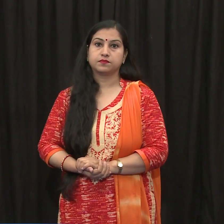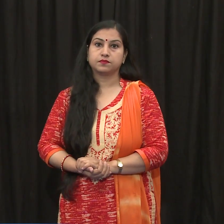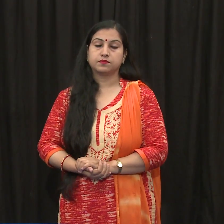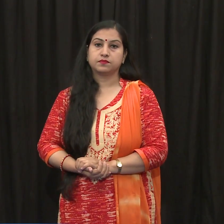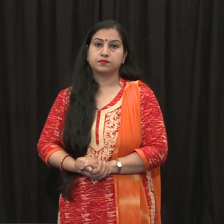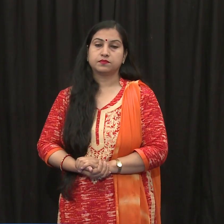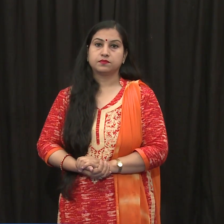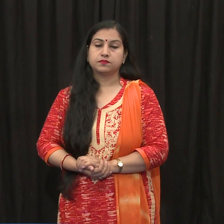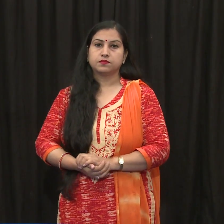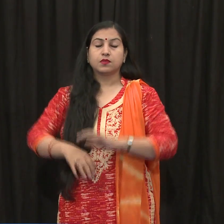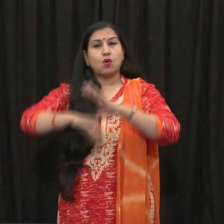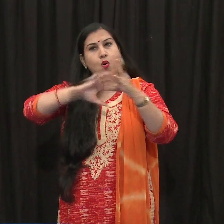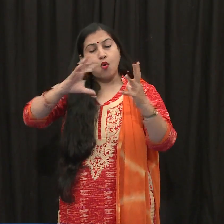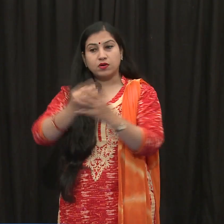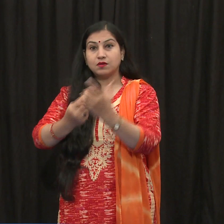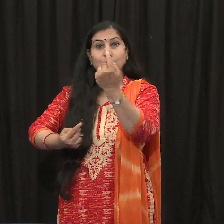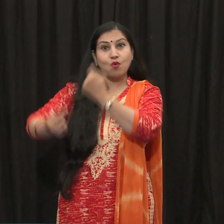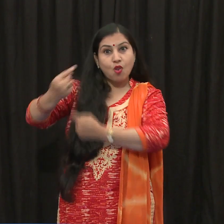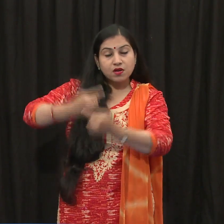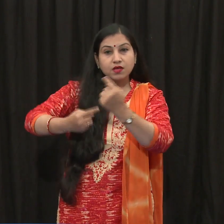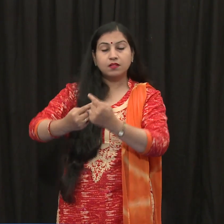The whole political system and the government